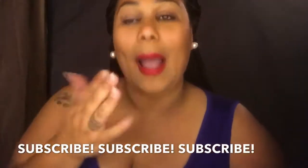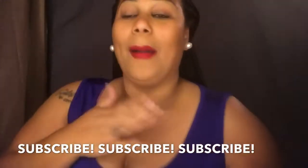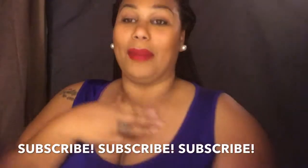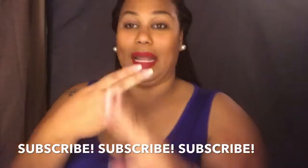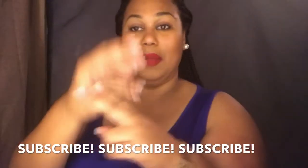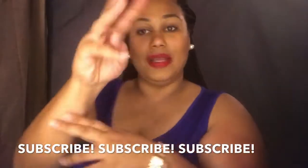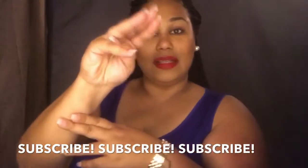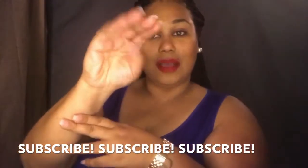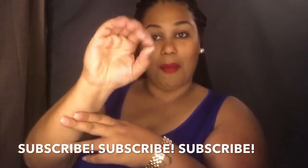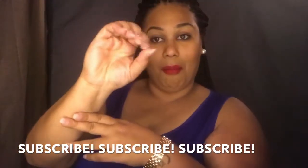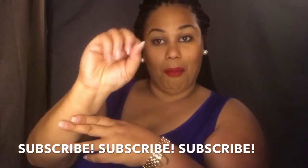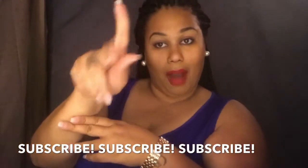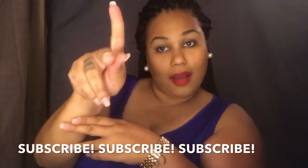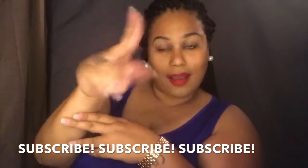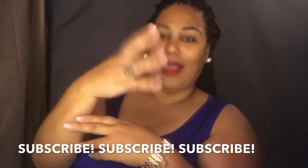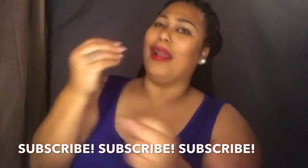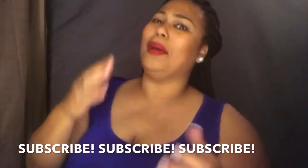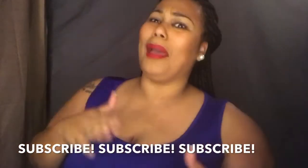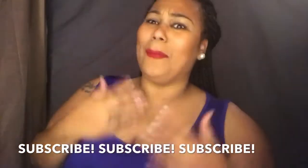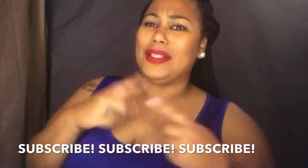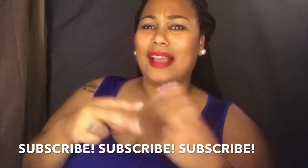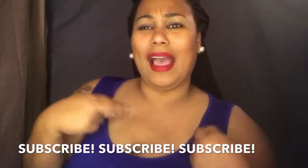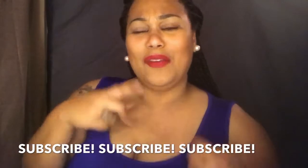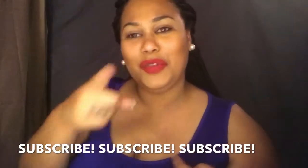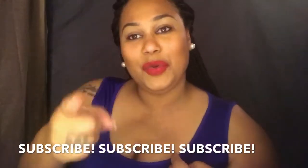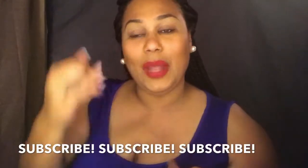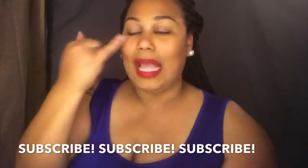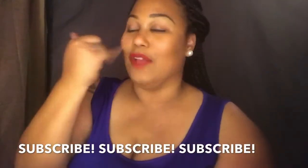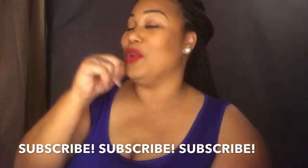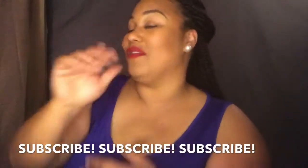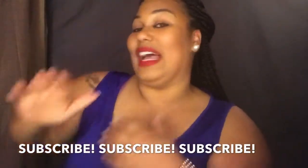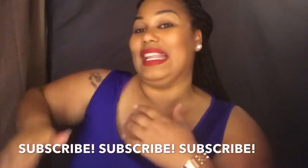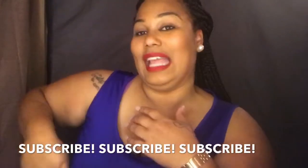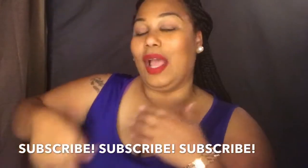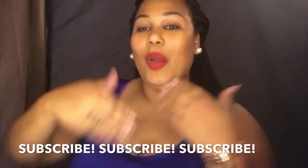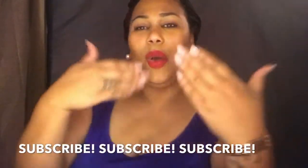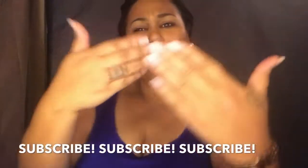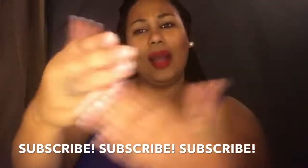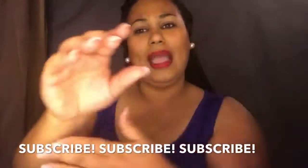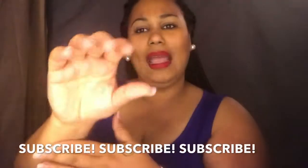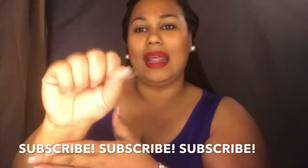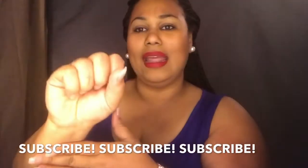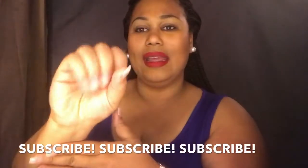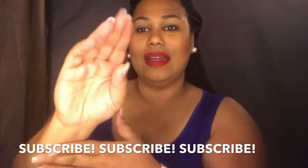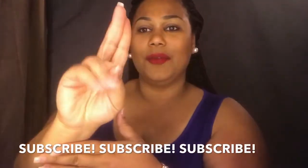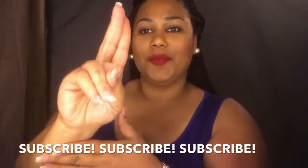my name is Monk, and I'm happy to have you. If you have not yet, go ahead and